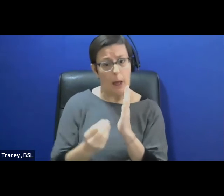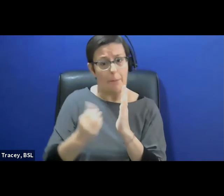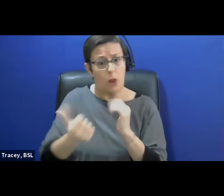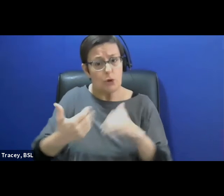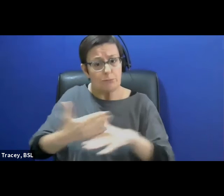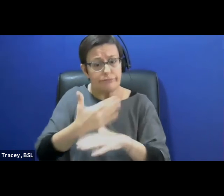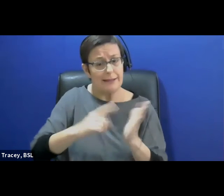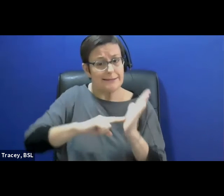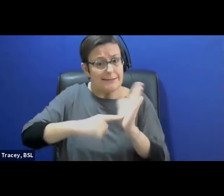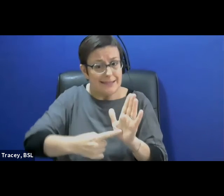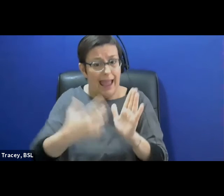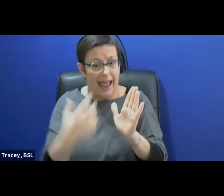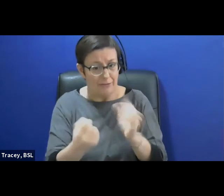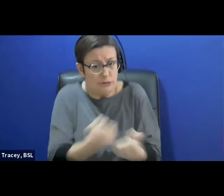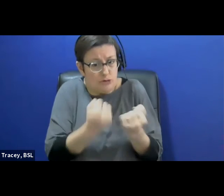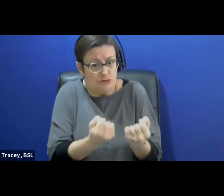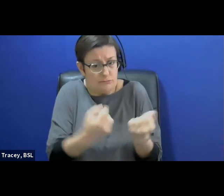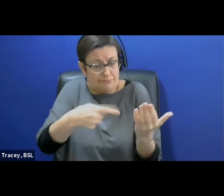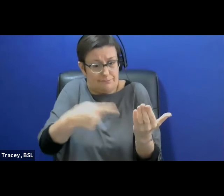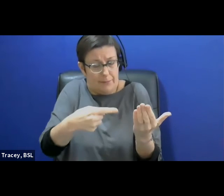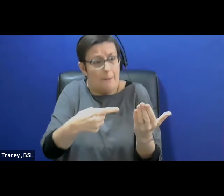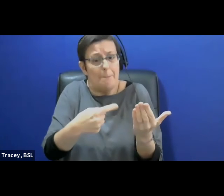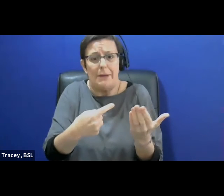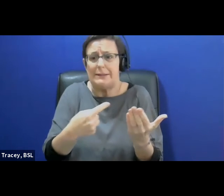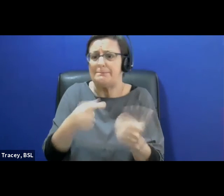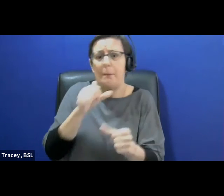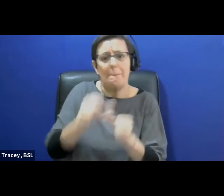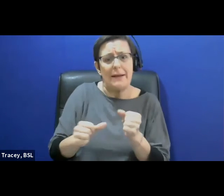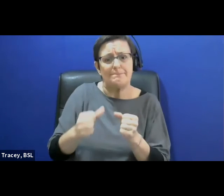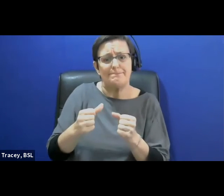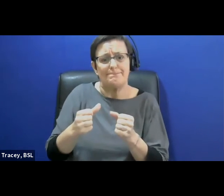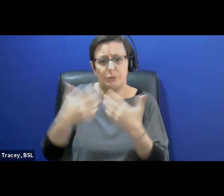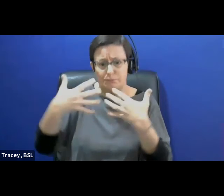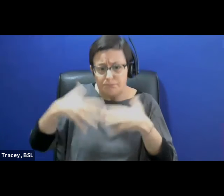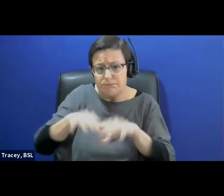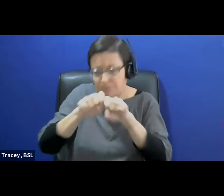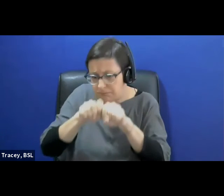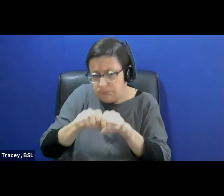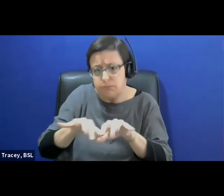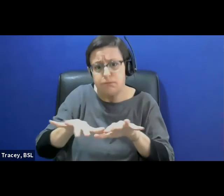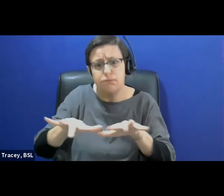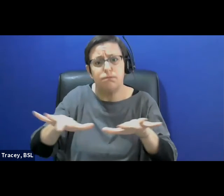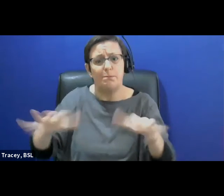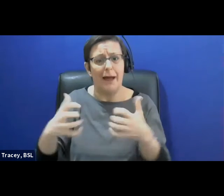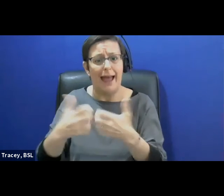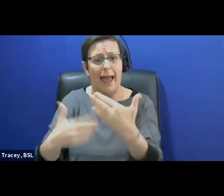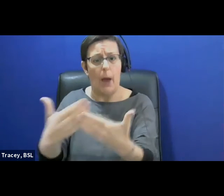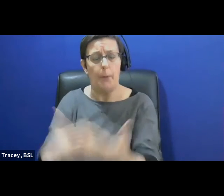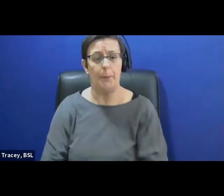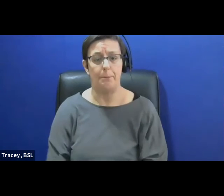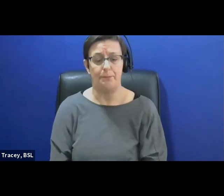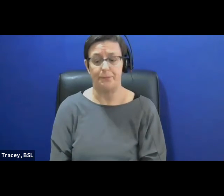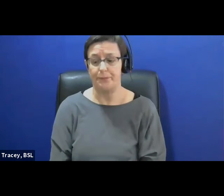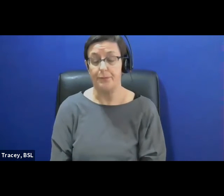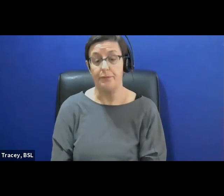guidelines, but how can they be best adopted? So I think it'd be quite good to come to you, Peter, just to hear about what you think are the biggest